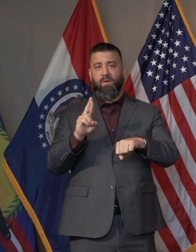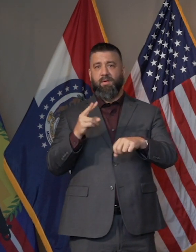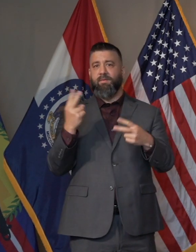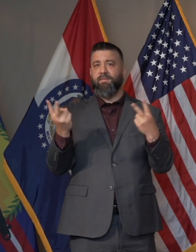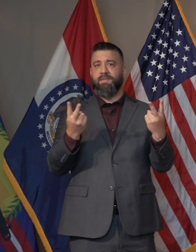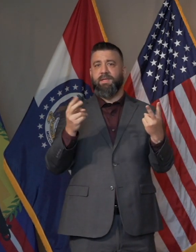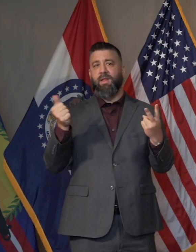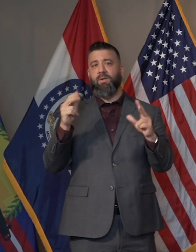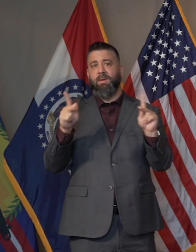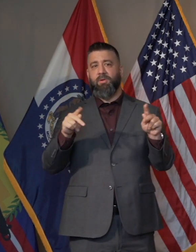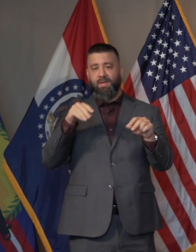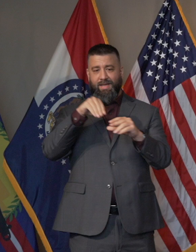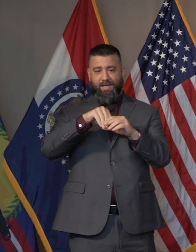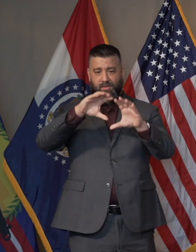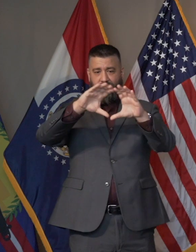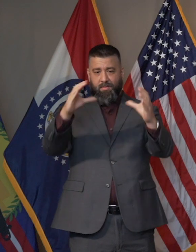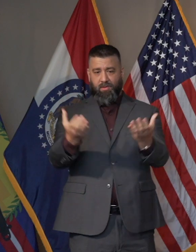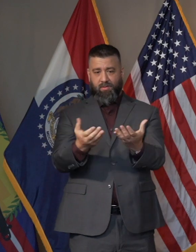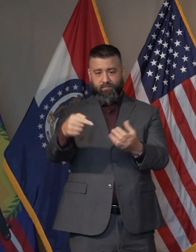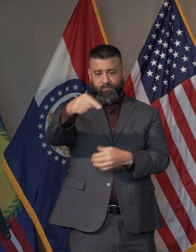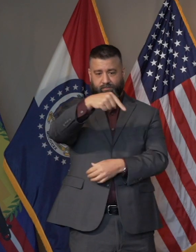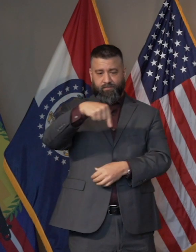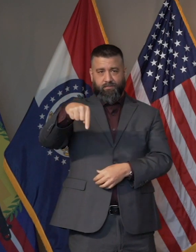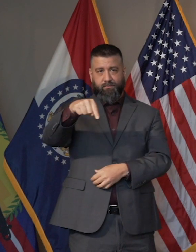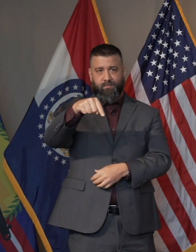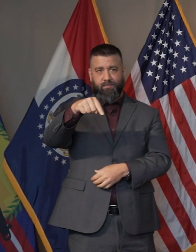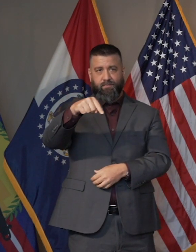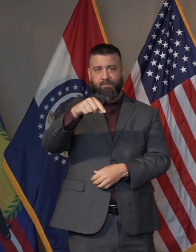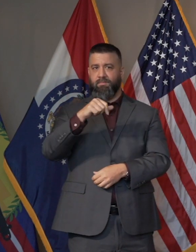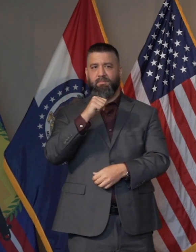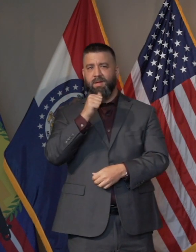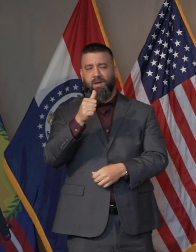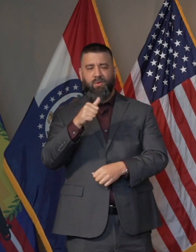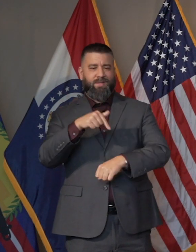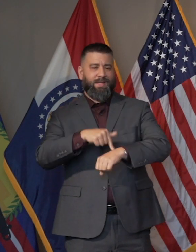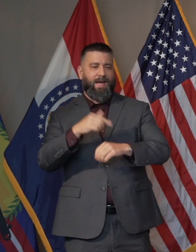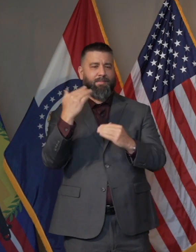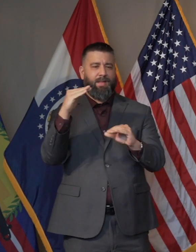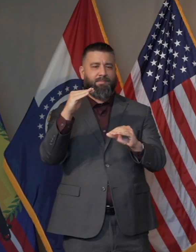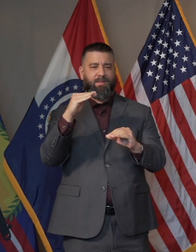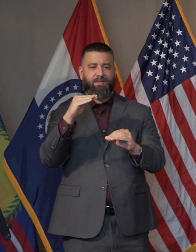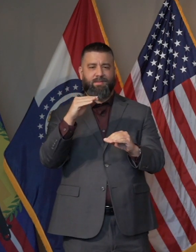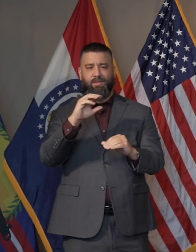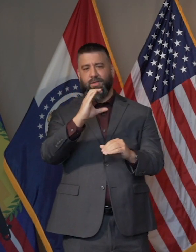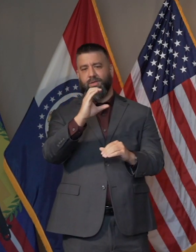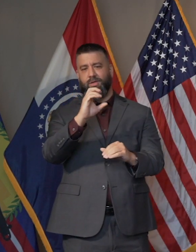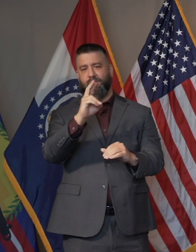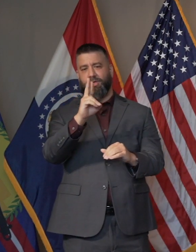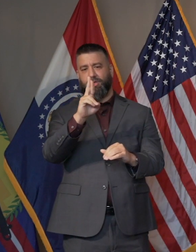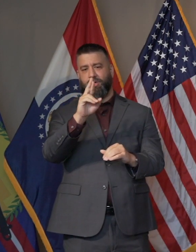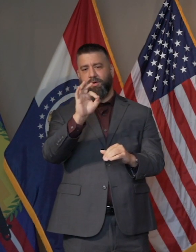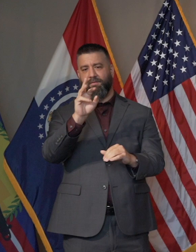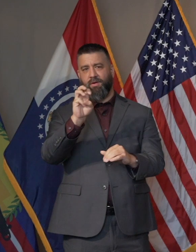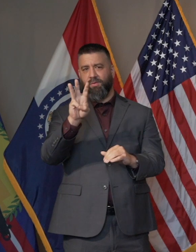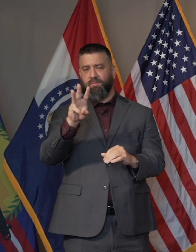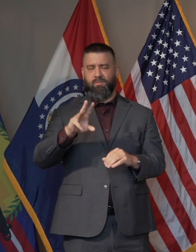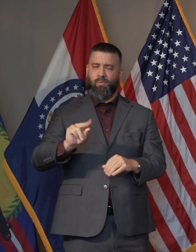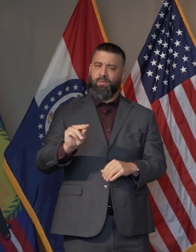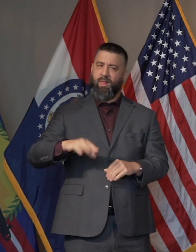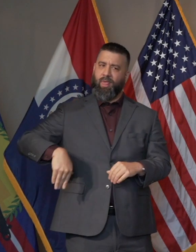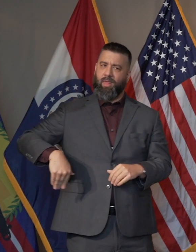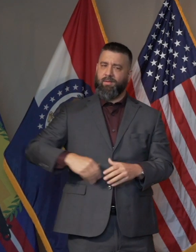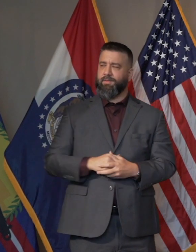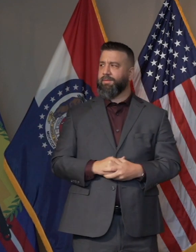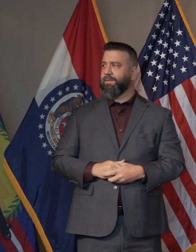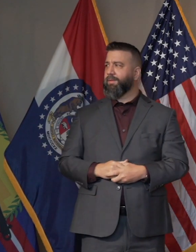visiting others in their bubble. But there is not going to be any curfew in our community. We're not to a curfew setting. I